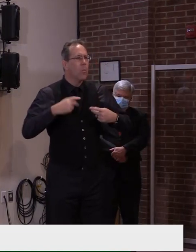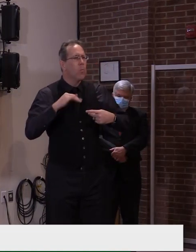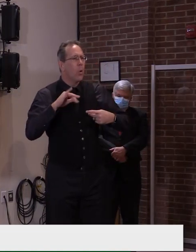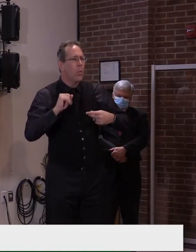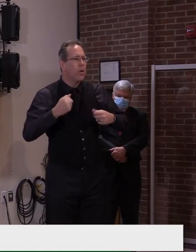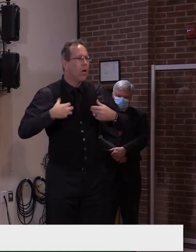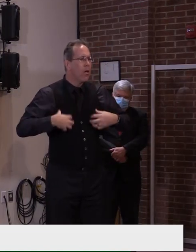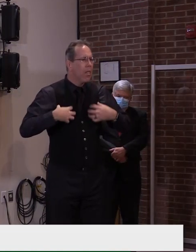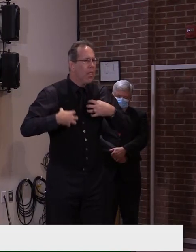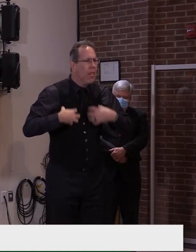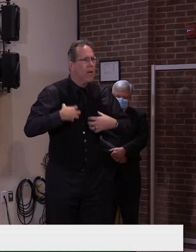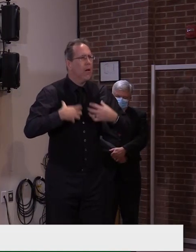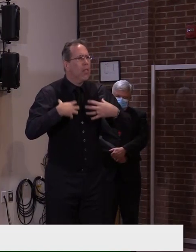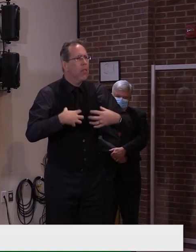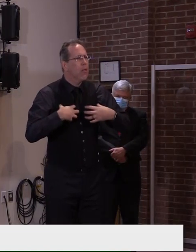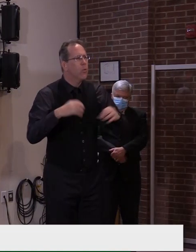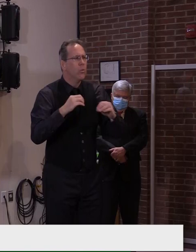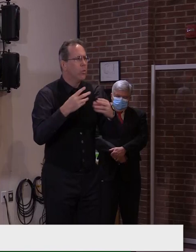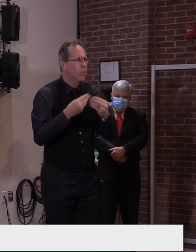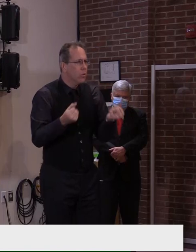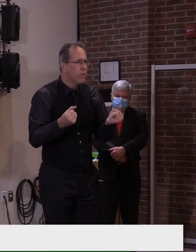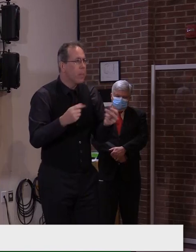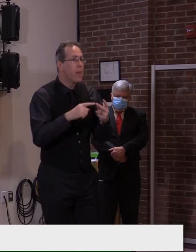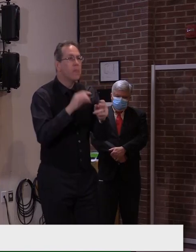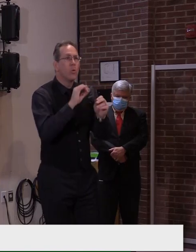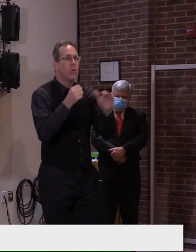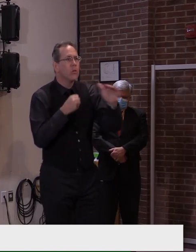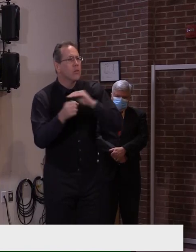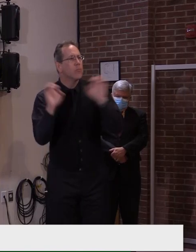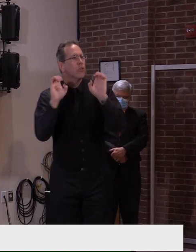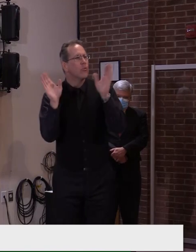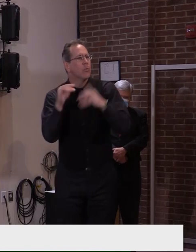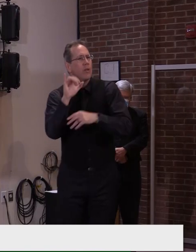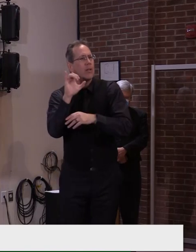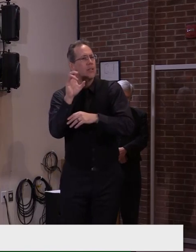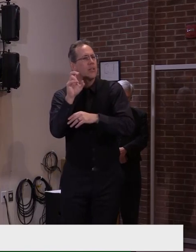the data still supports the vaccine very well.